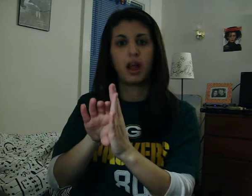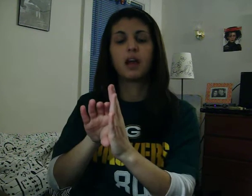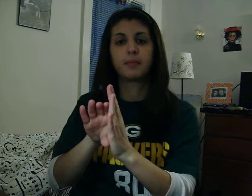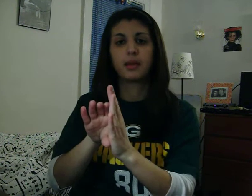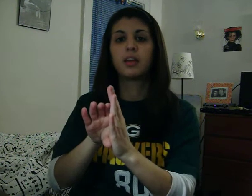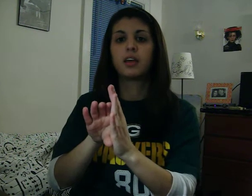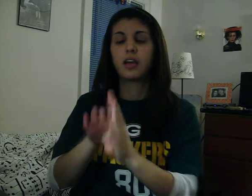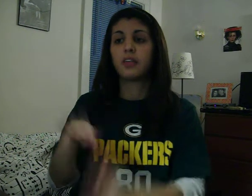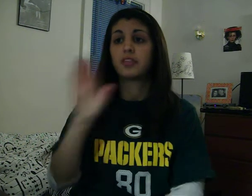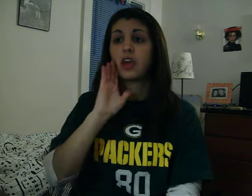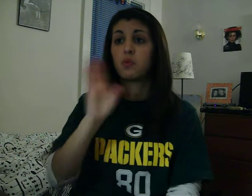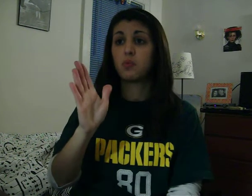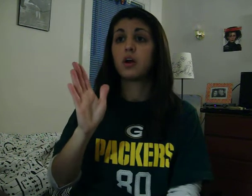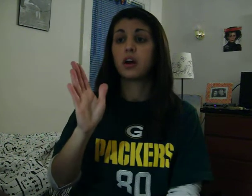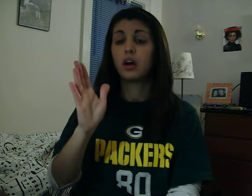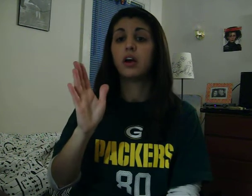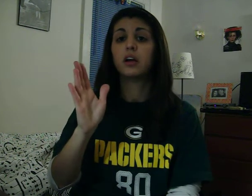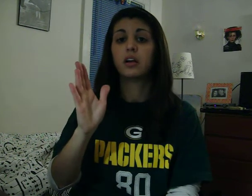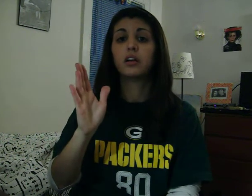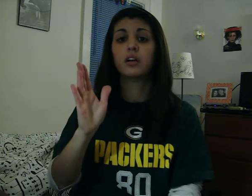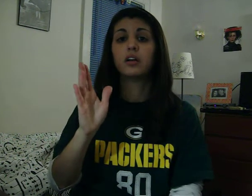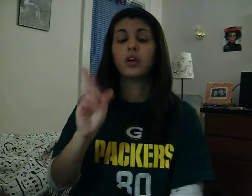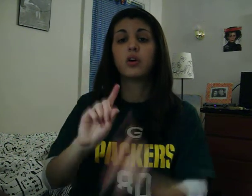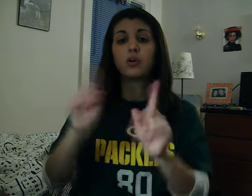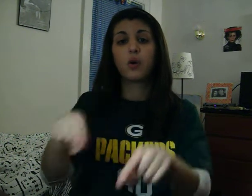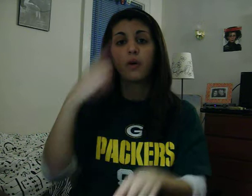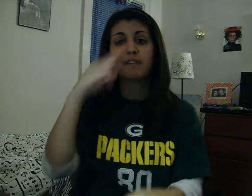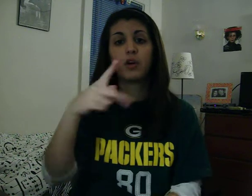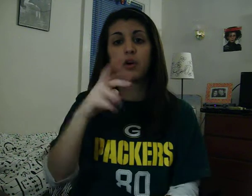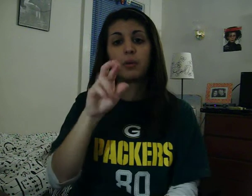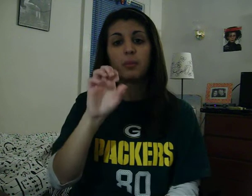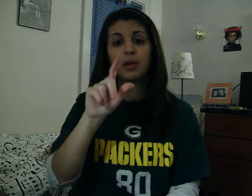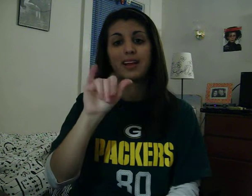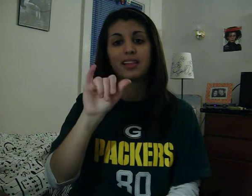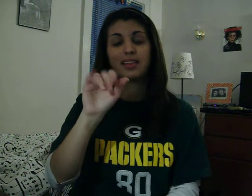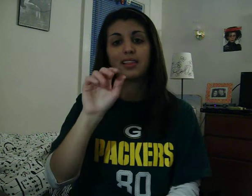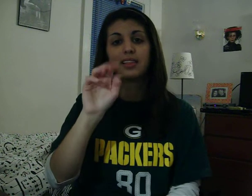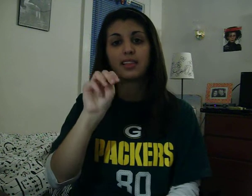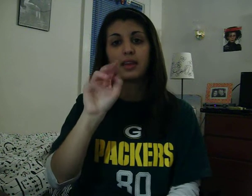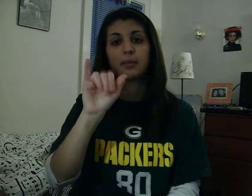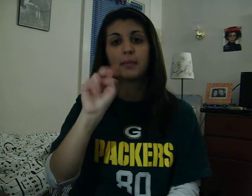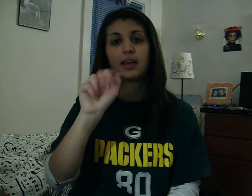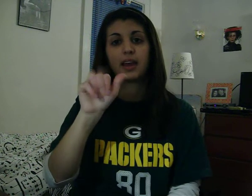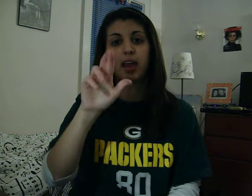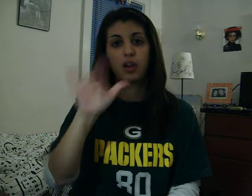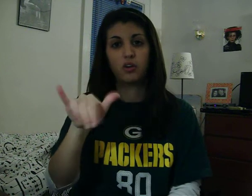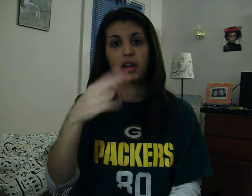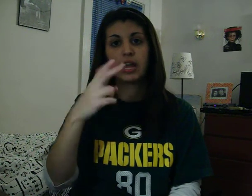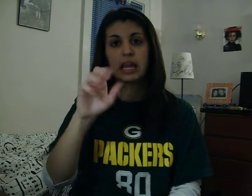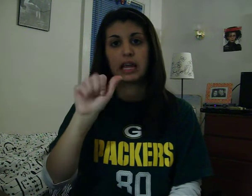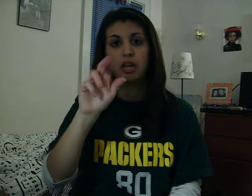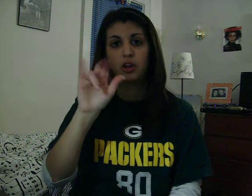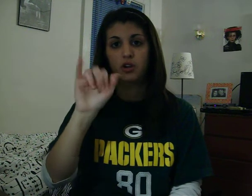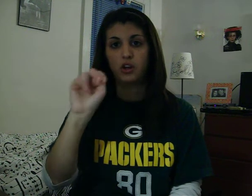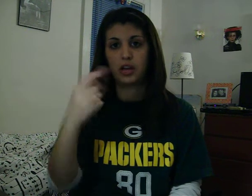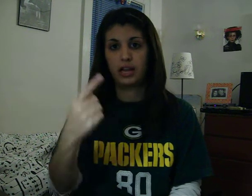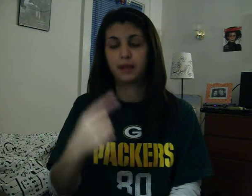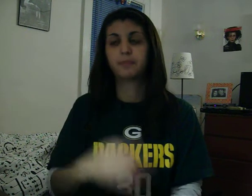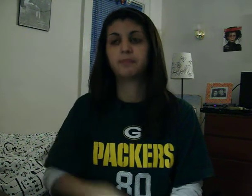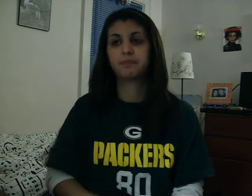what is called a preliminary hearing. At this point, the defendant appears before the court for